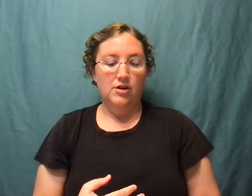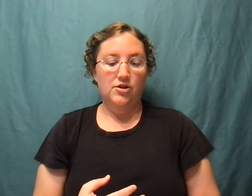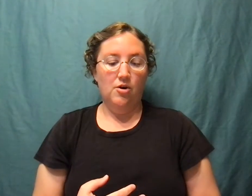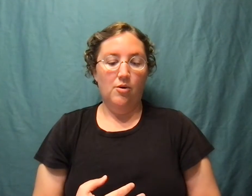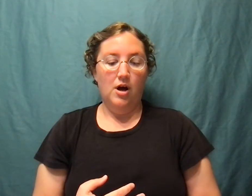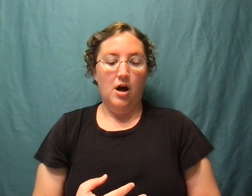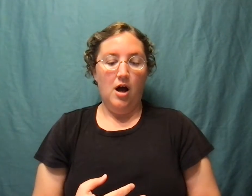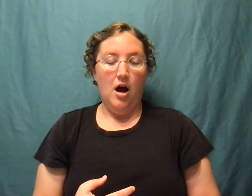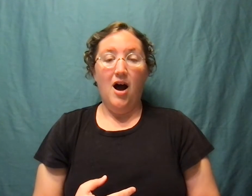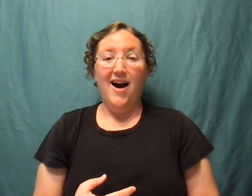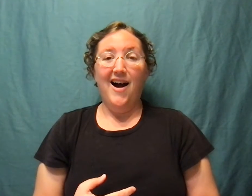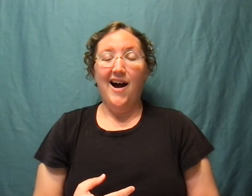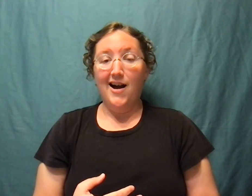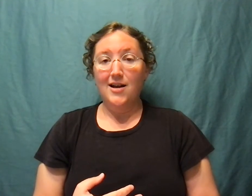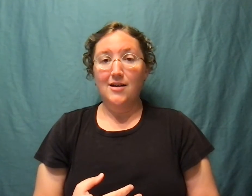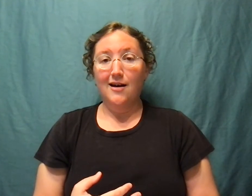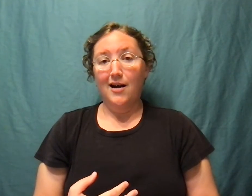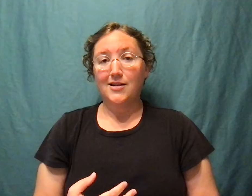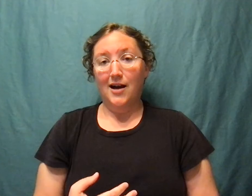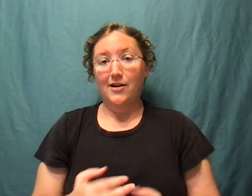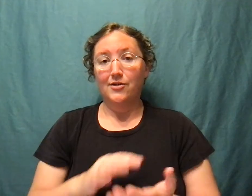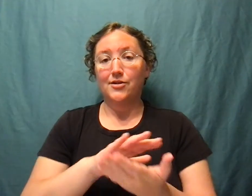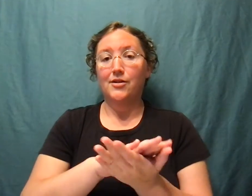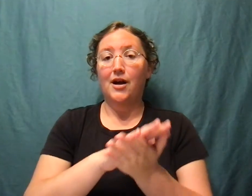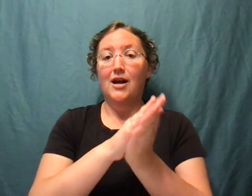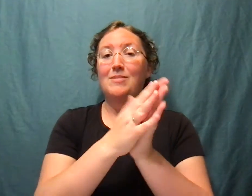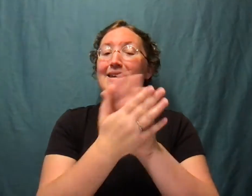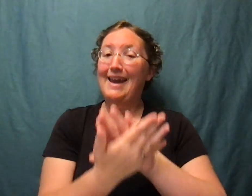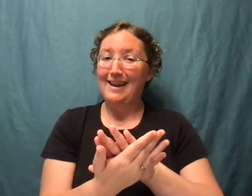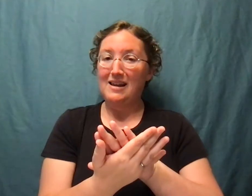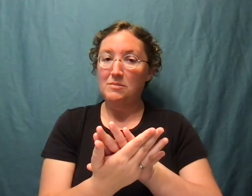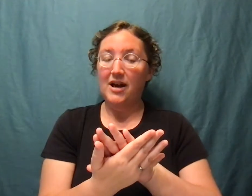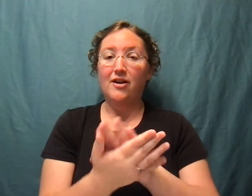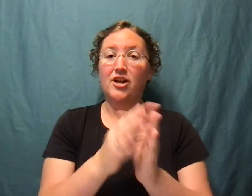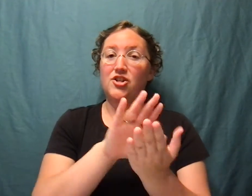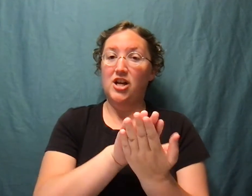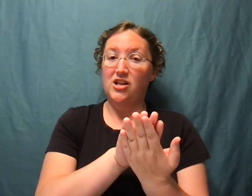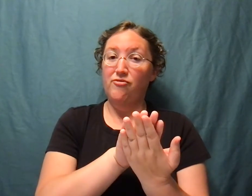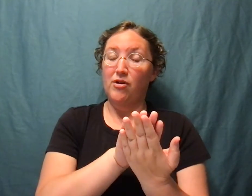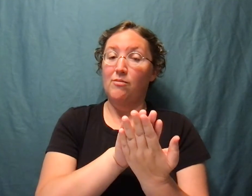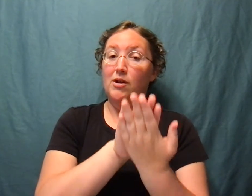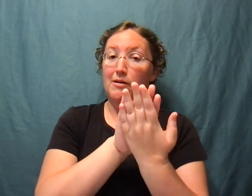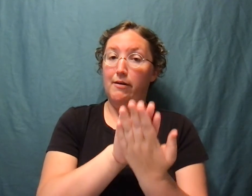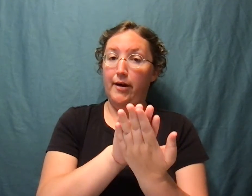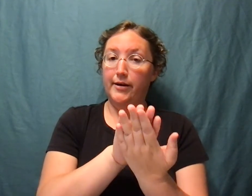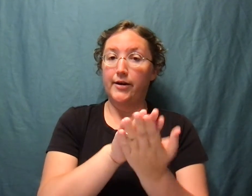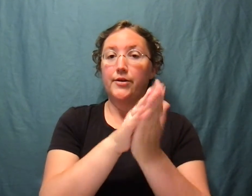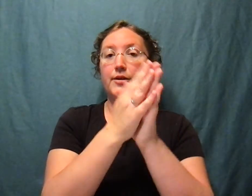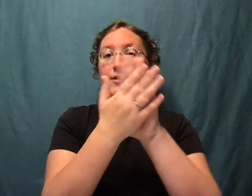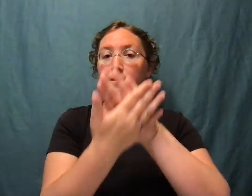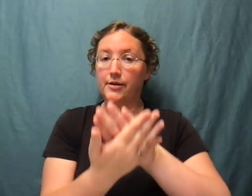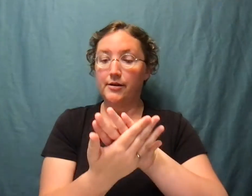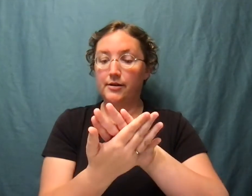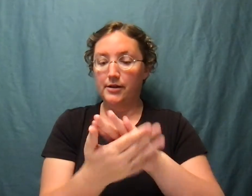So I got tired. I became tired. I changed from not tired to tired.